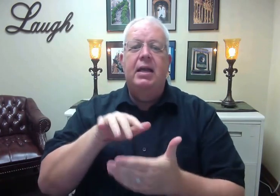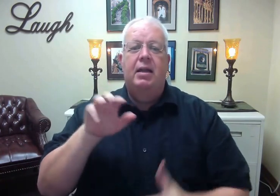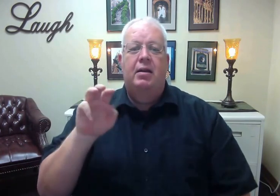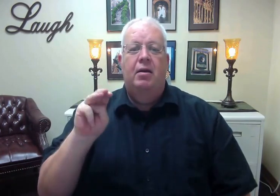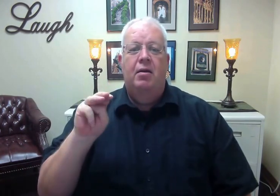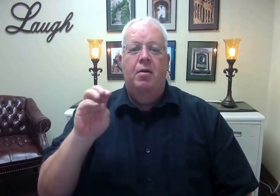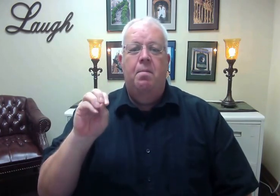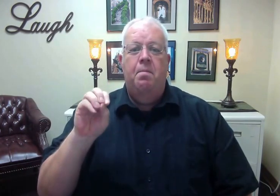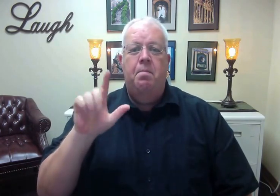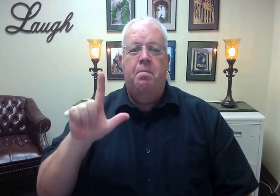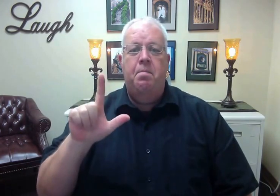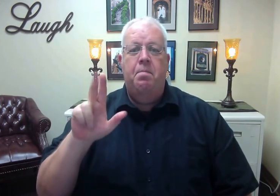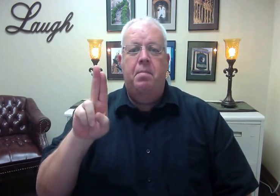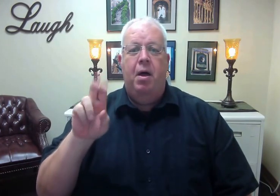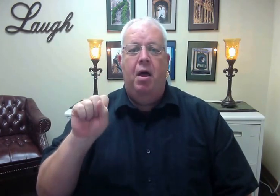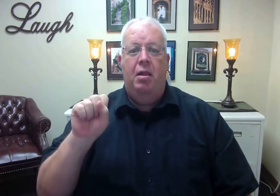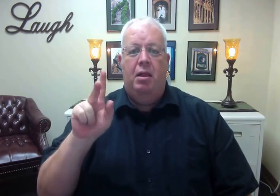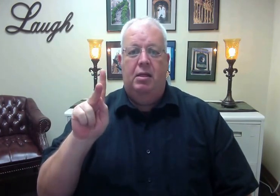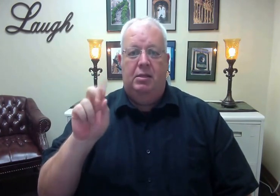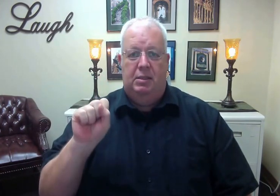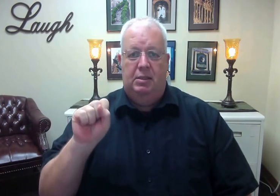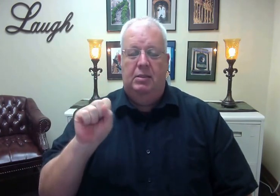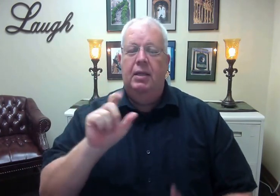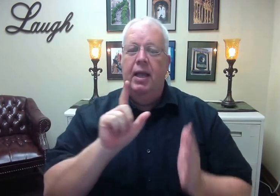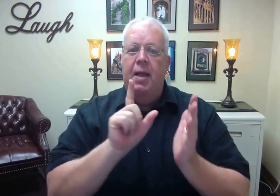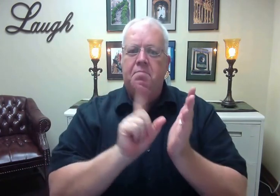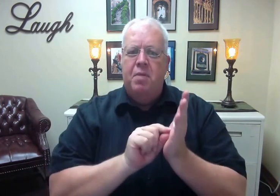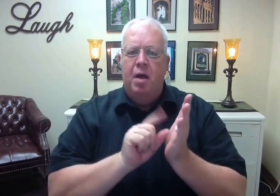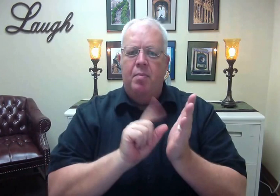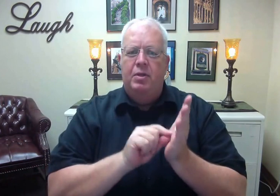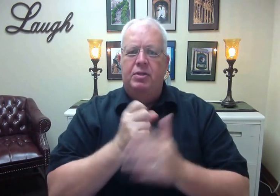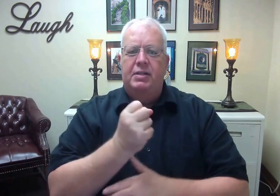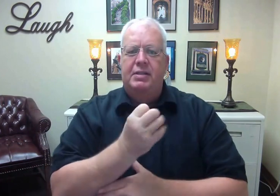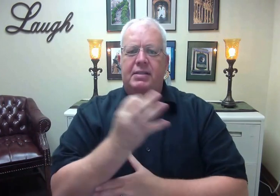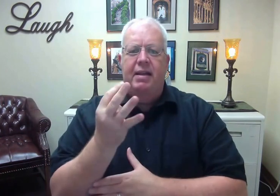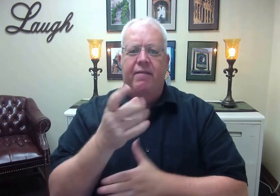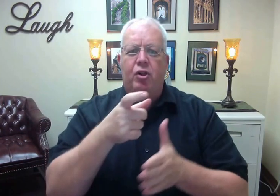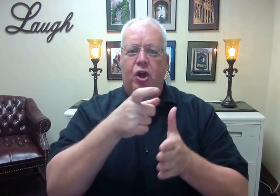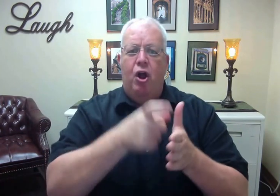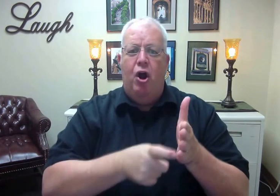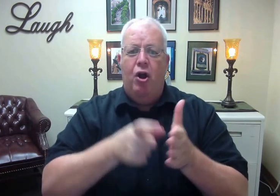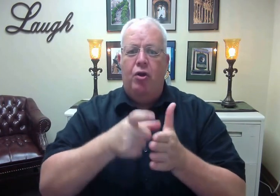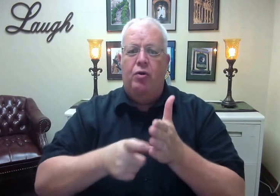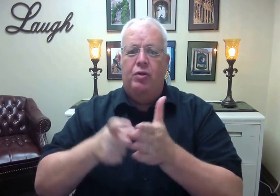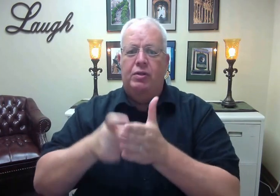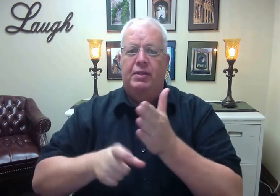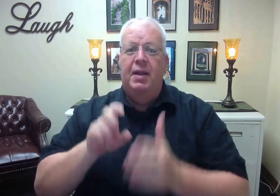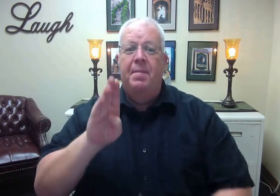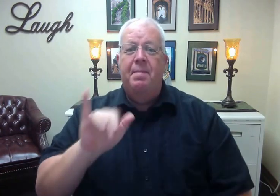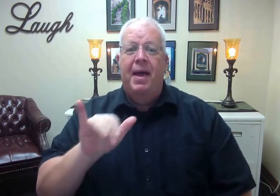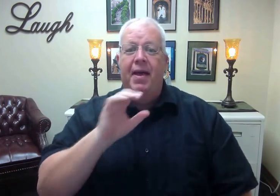He studied mollusks and had published several articles by the age of